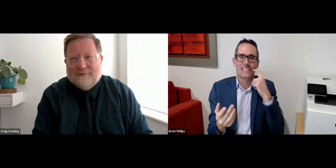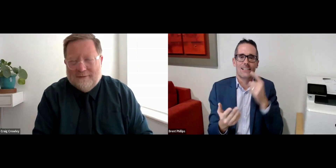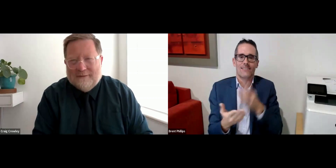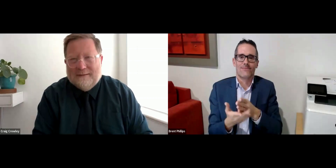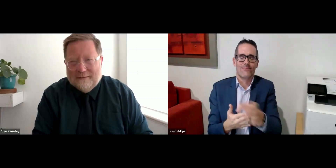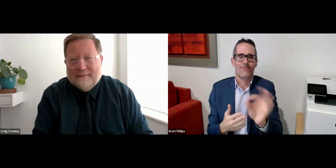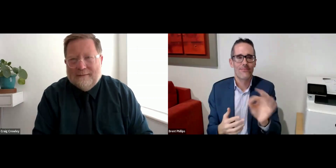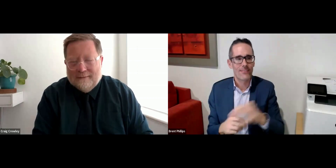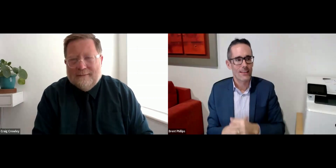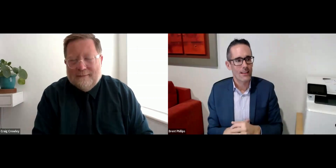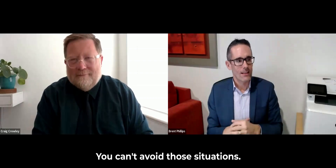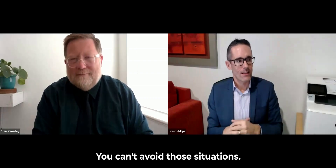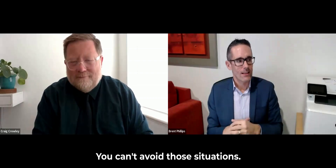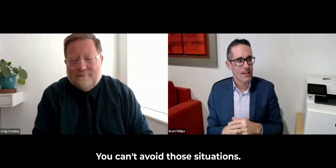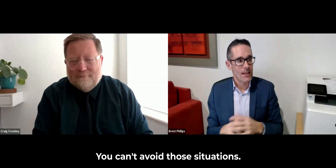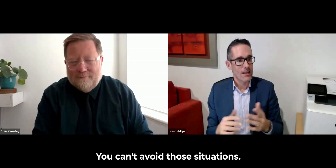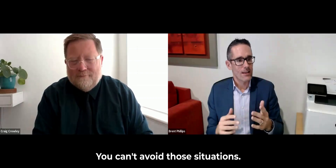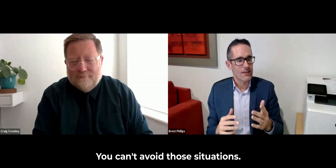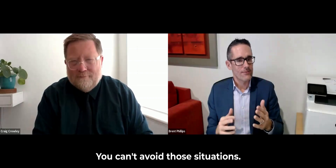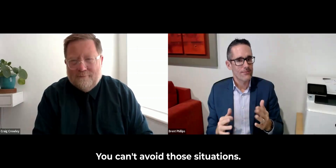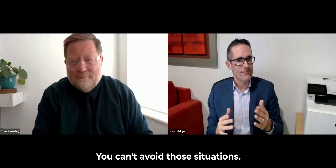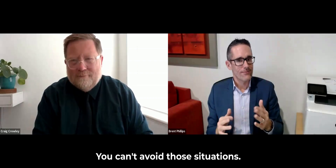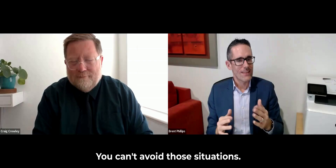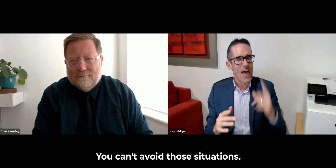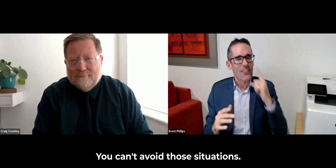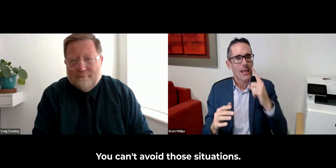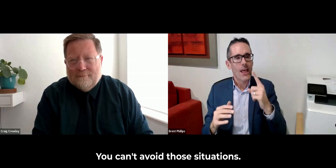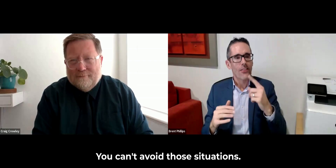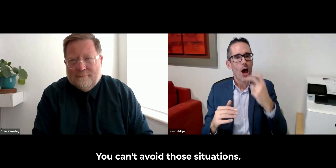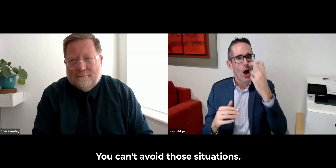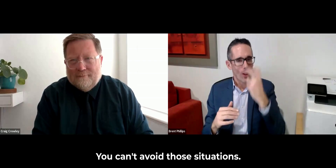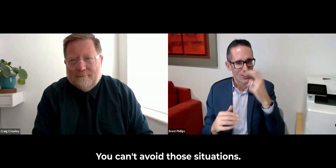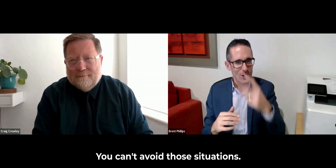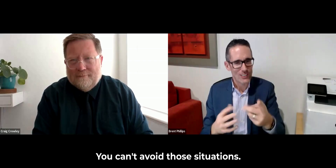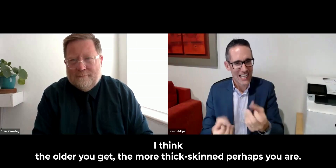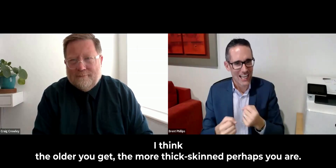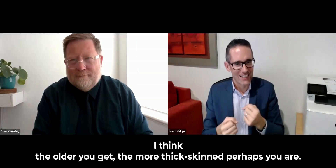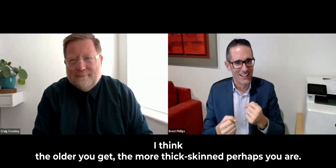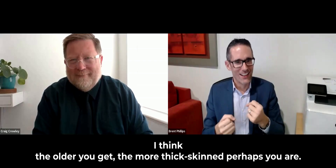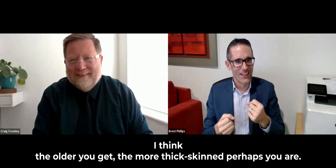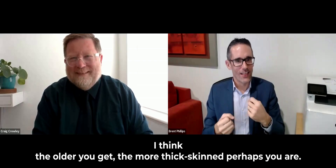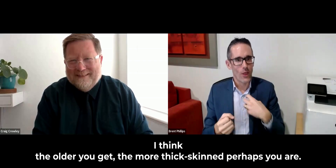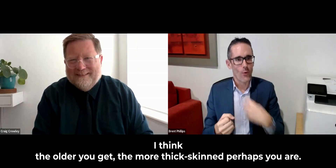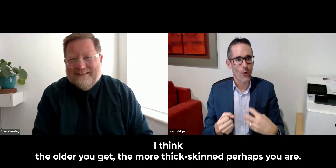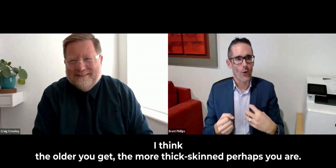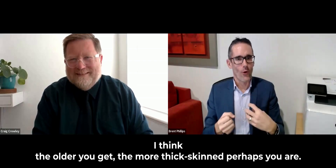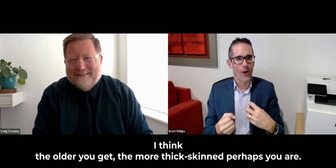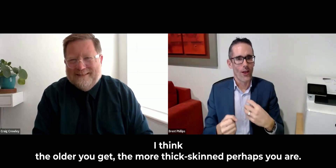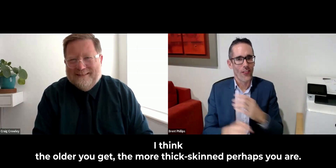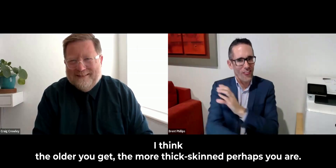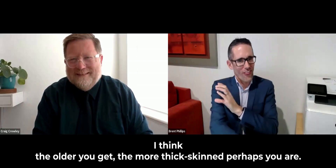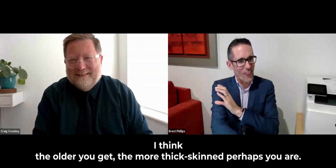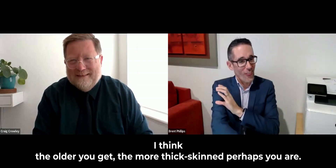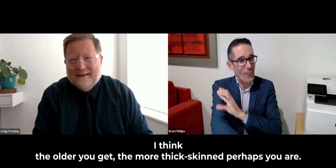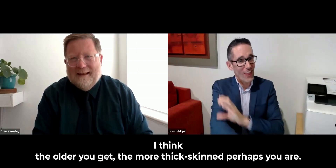Um, you can't avoid those situations. I think the older you get,